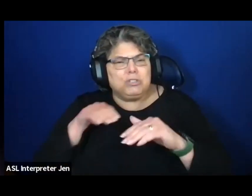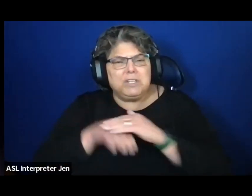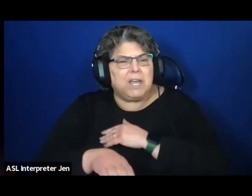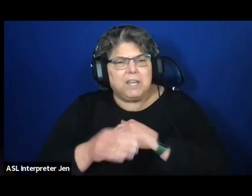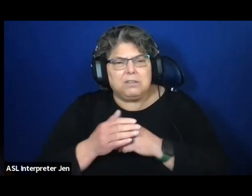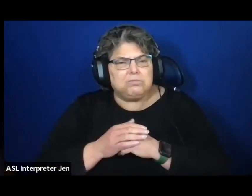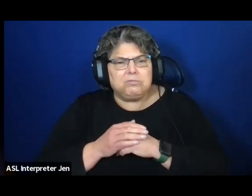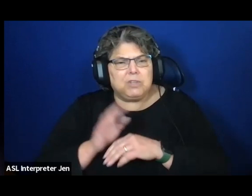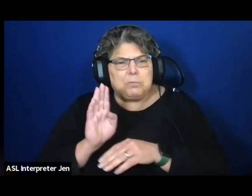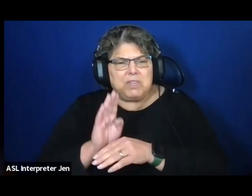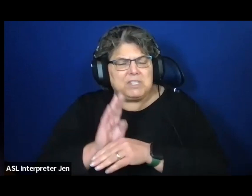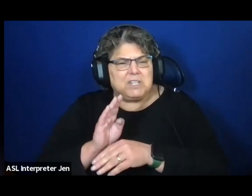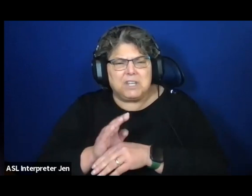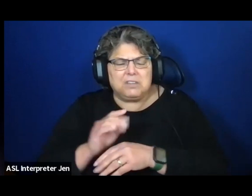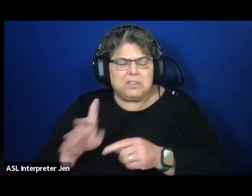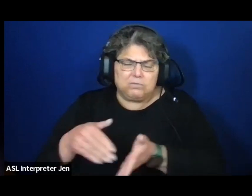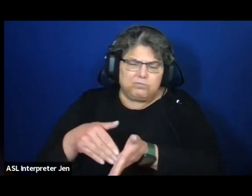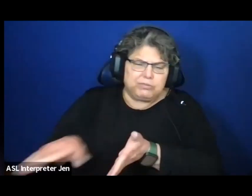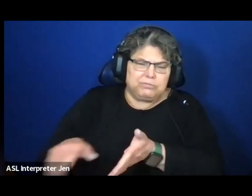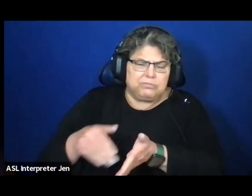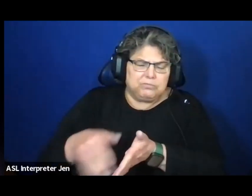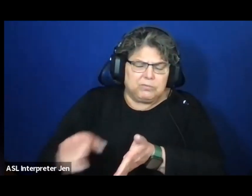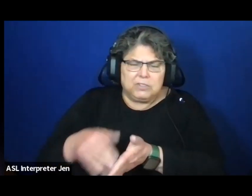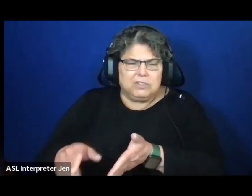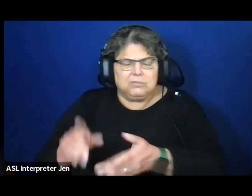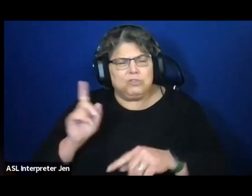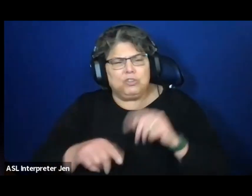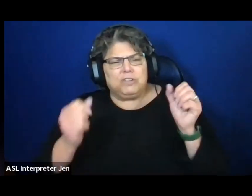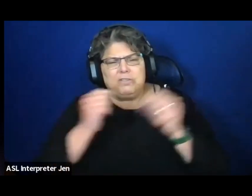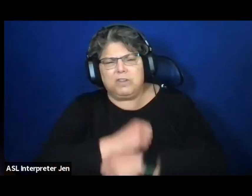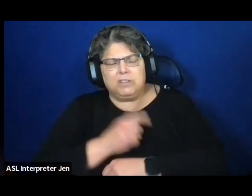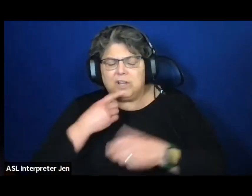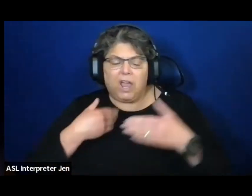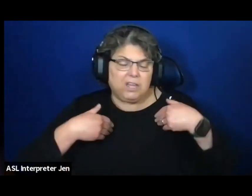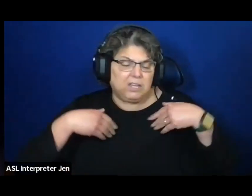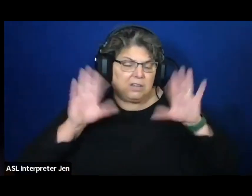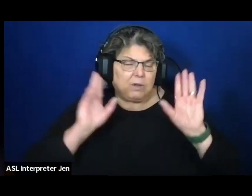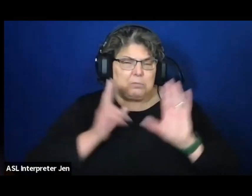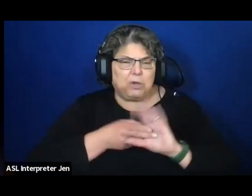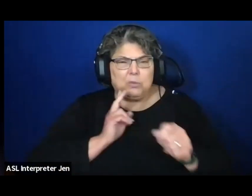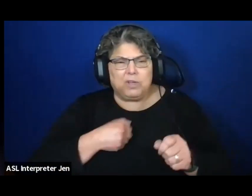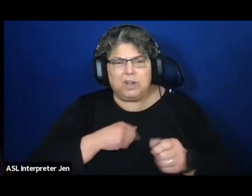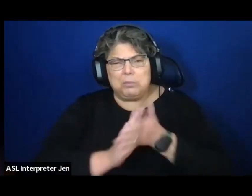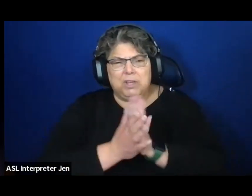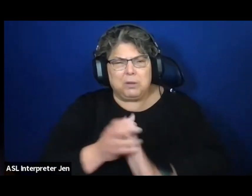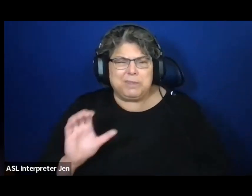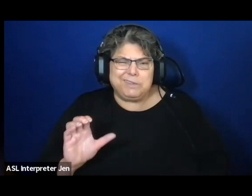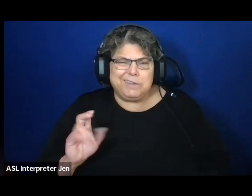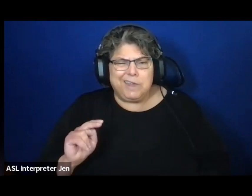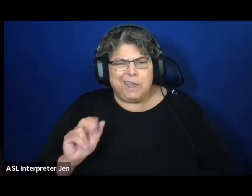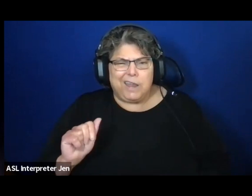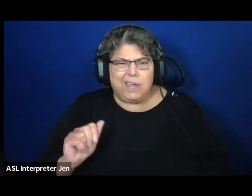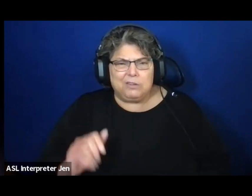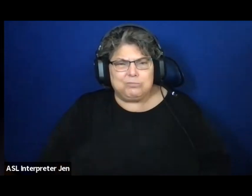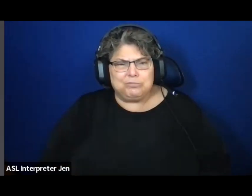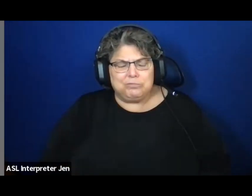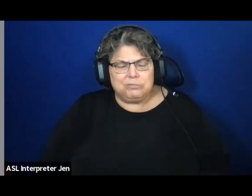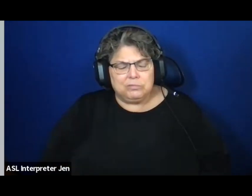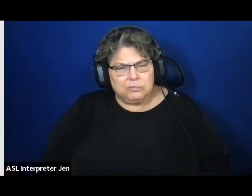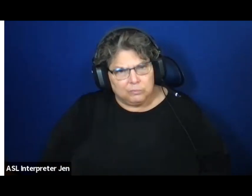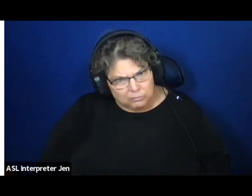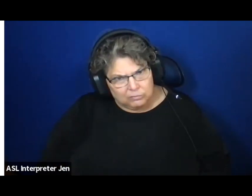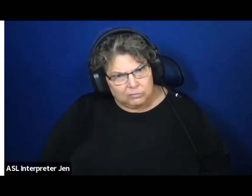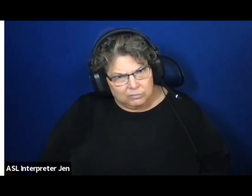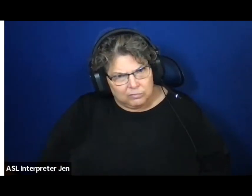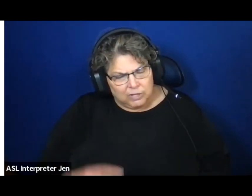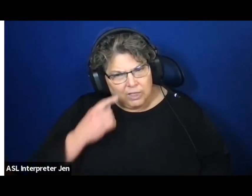out. And she couldn't fight. She just gave up and said, I quit. I'm going to go be a CNA. Think about how many